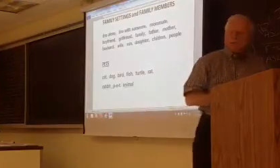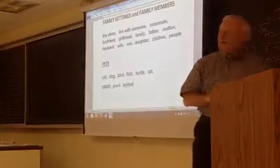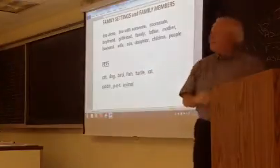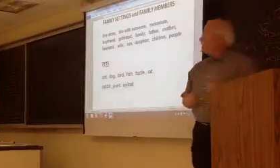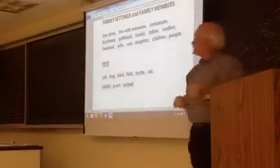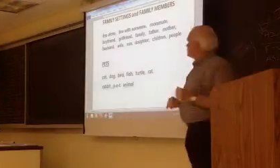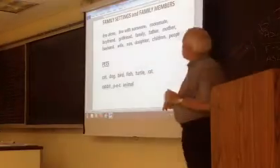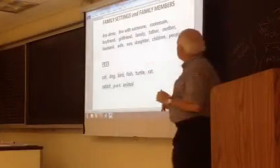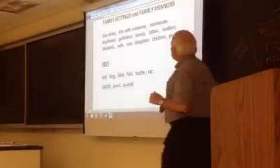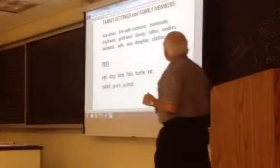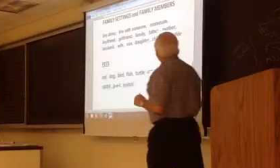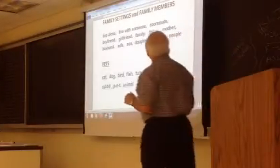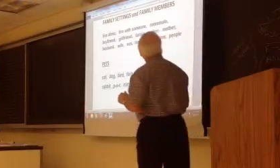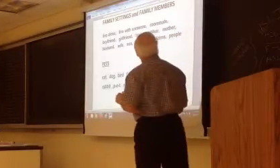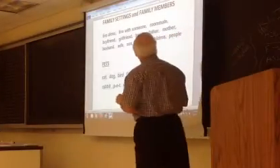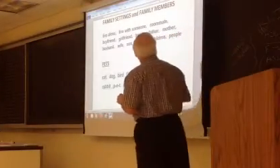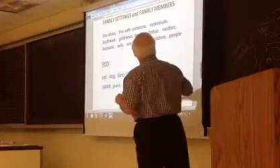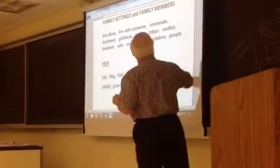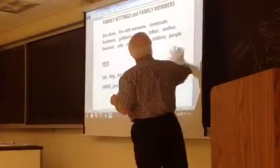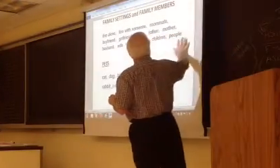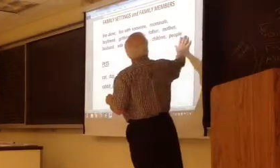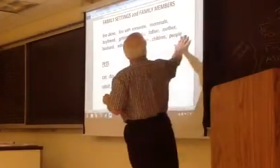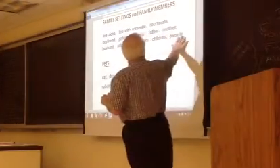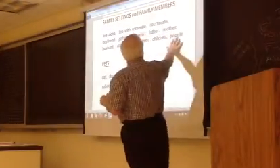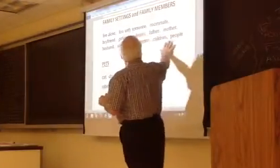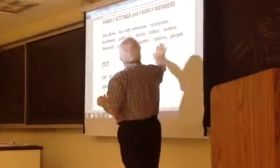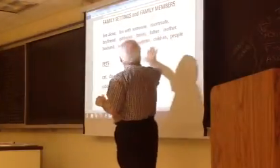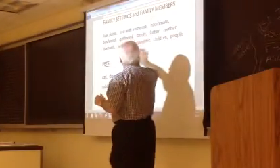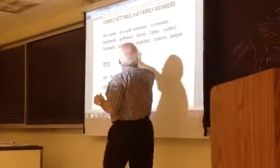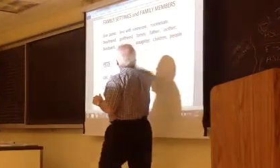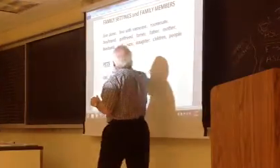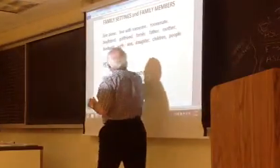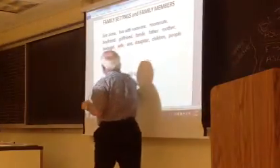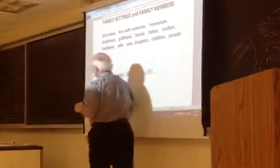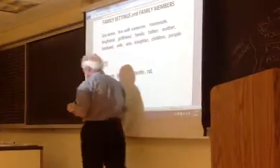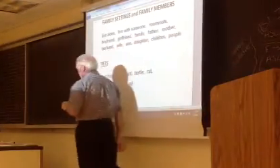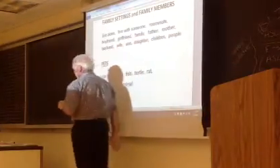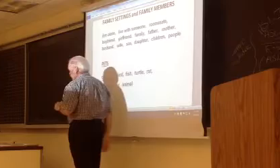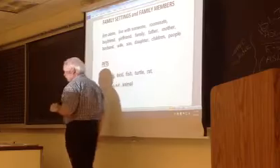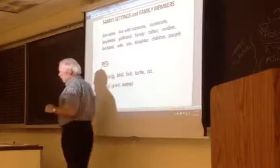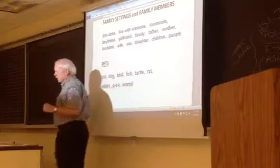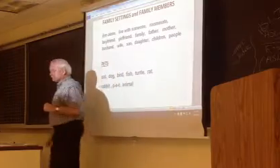Okay, let's see here. Well, we know all of these signs almost. Let's see here.